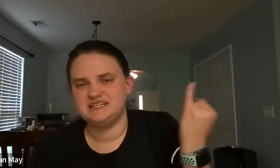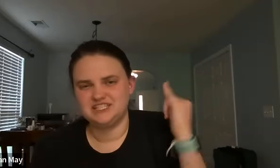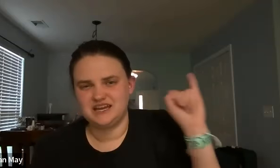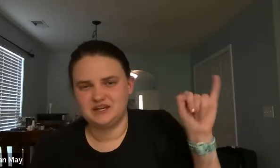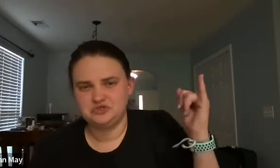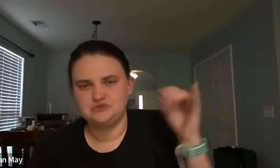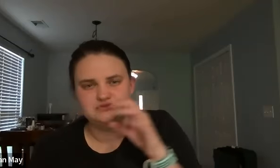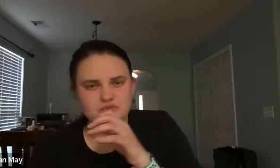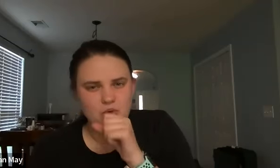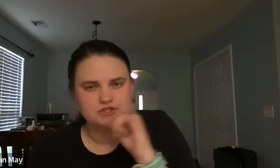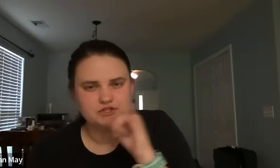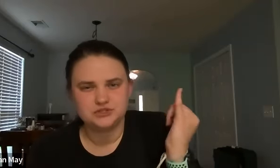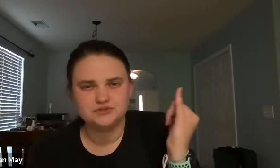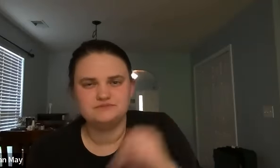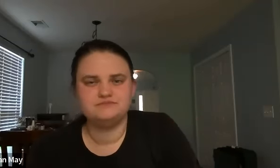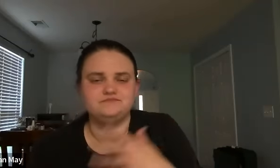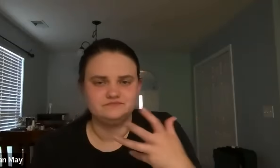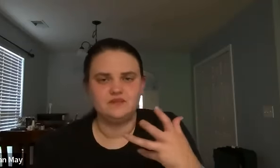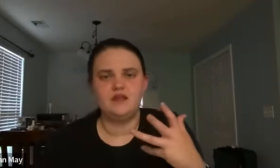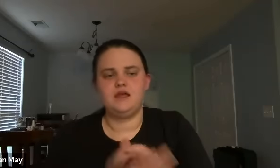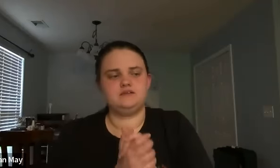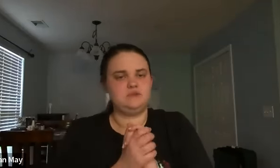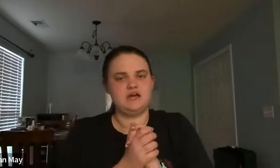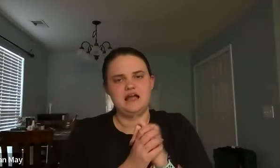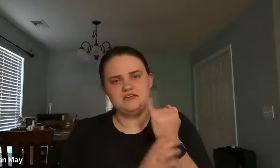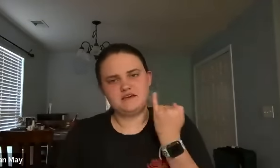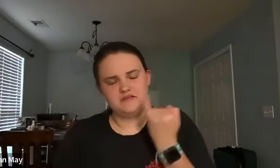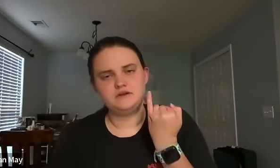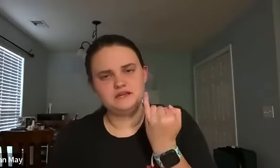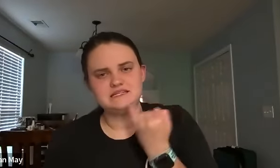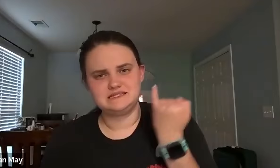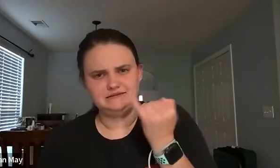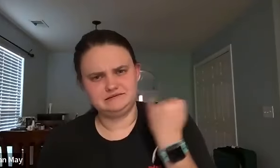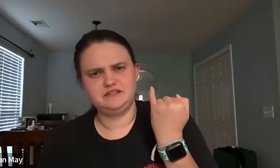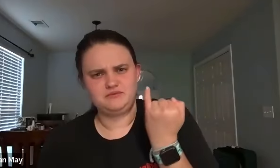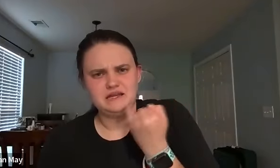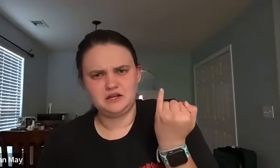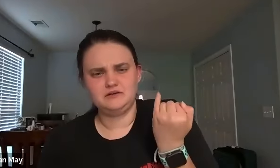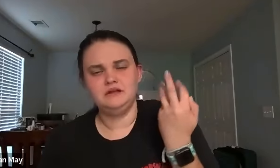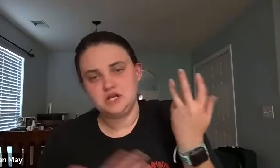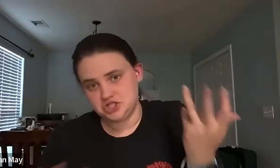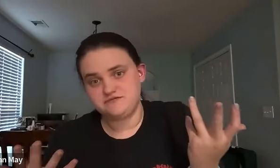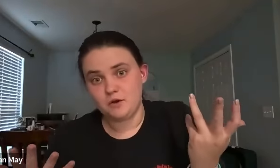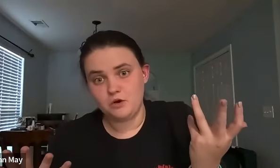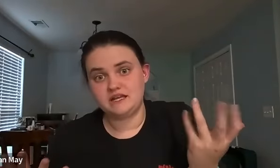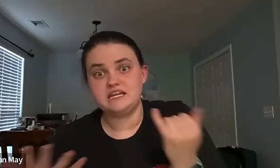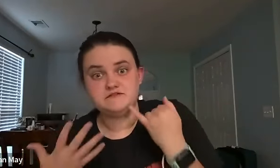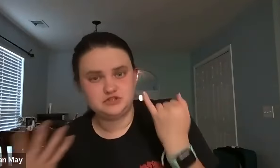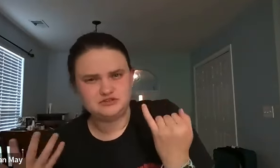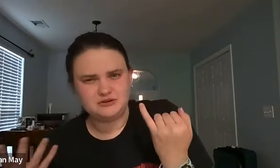to just kind of go juice, orange juice. But I think it's right here. Just fair warning in case if you do it and